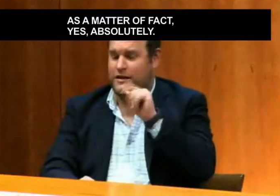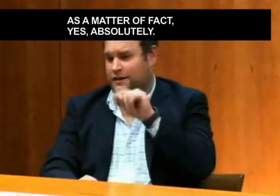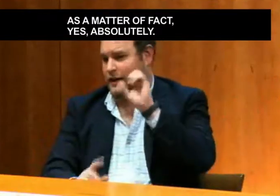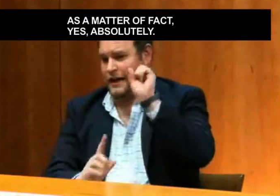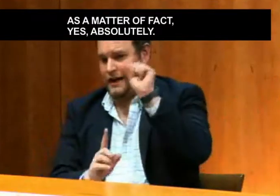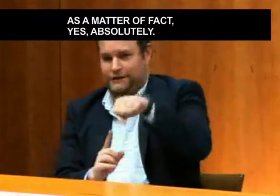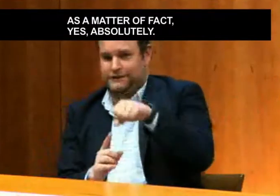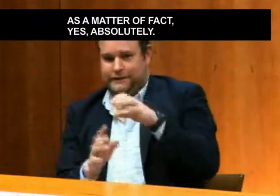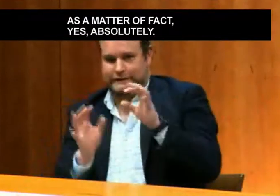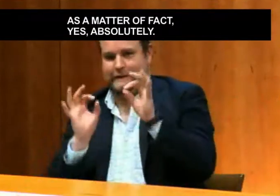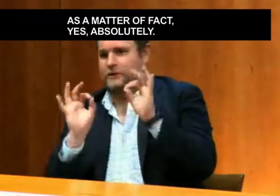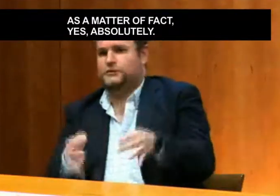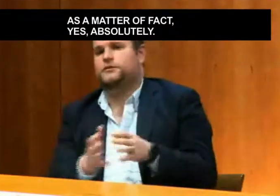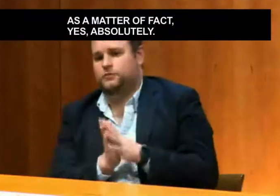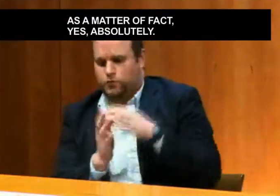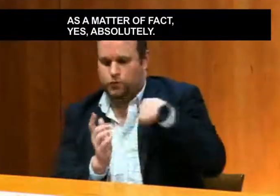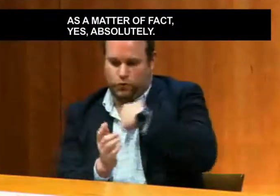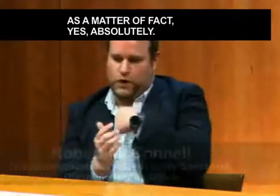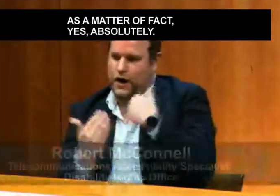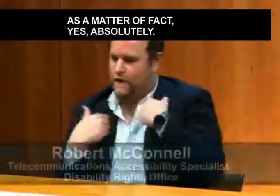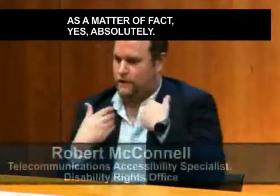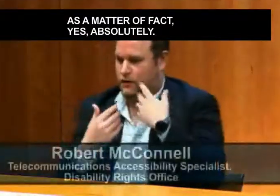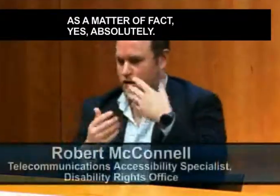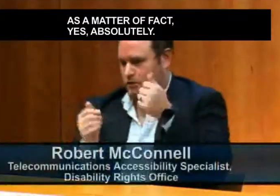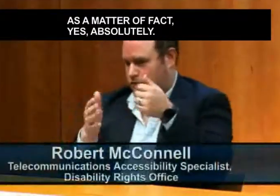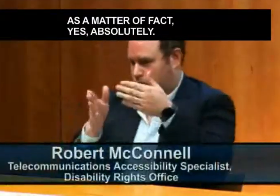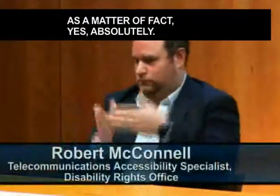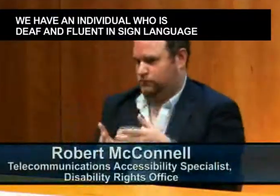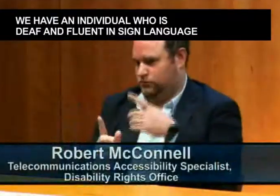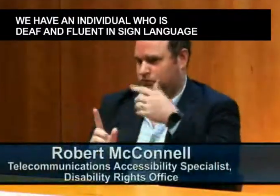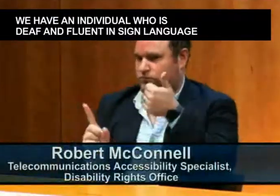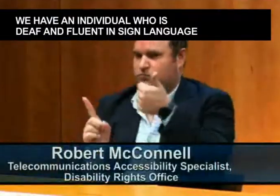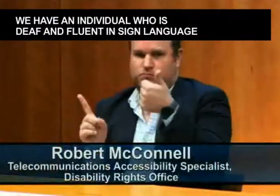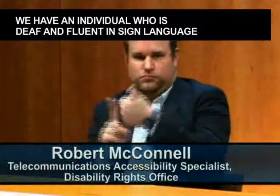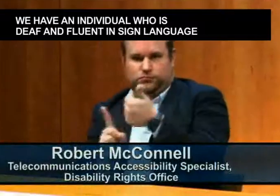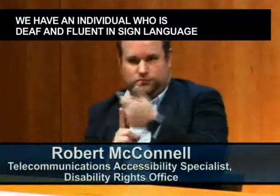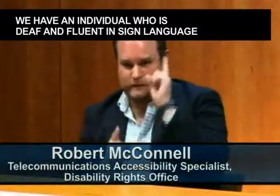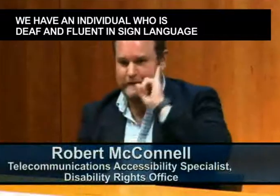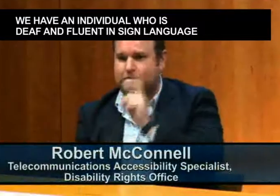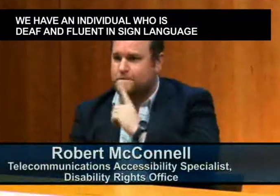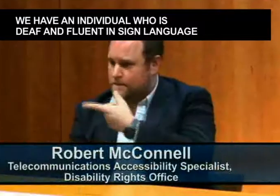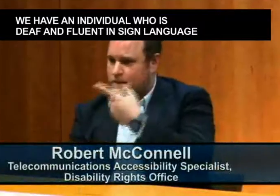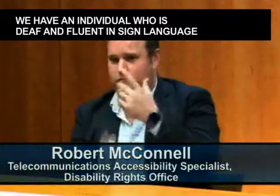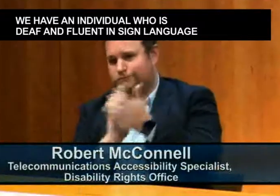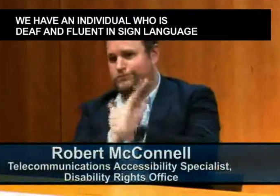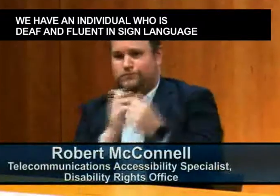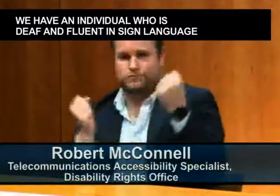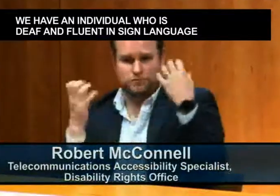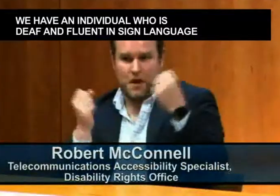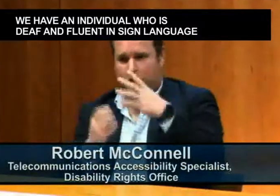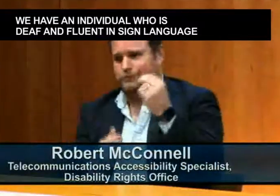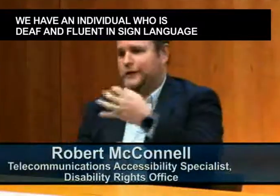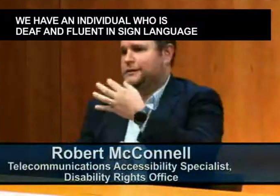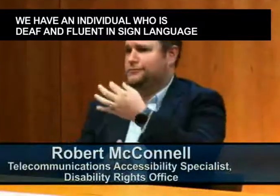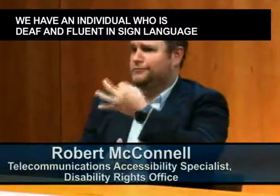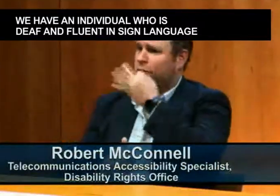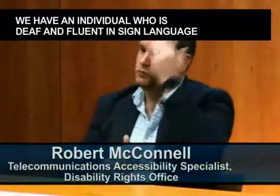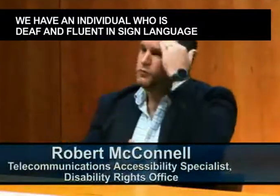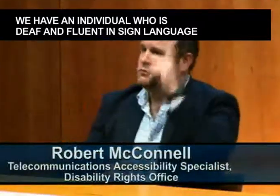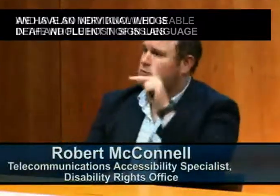As a matter of fact, yes, absolutely. We have an individual who is deaf and fluent in sign language and